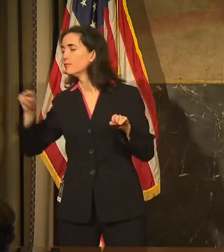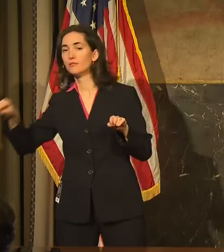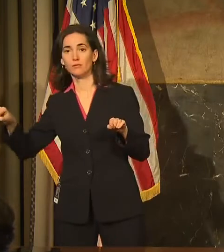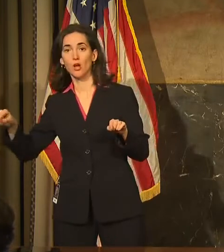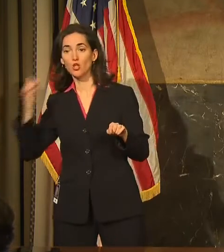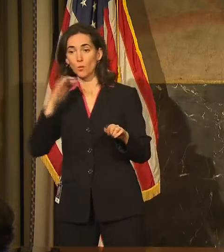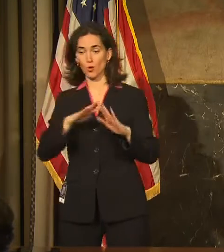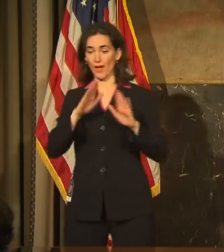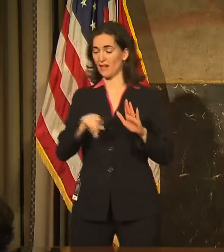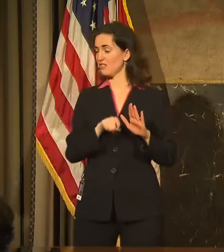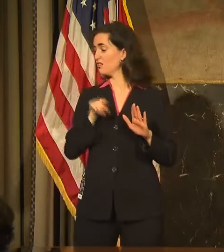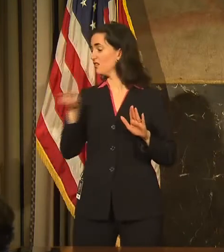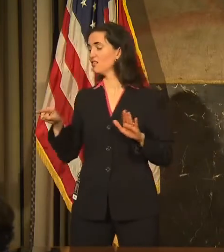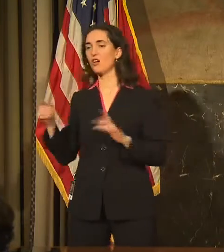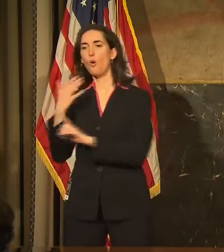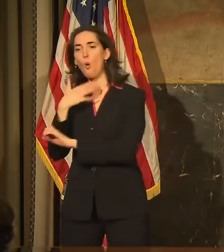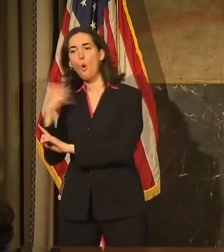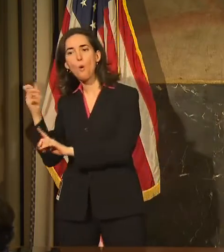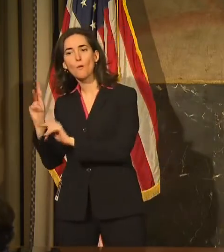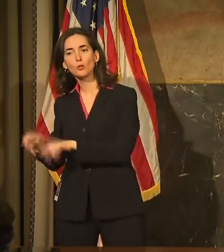living next to you who's elderly or